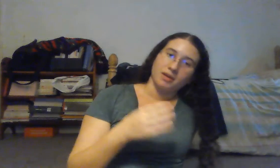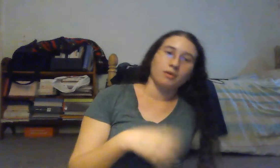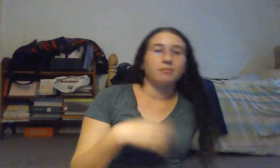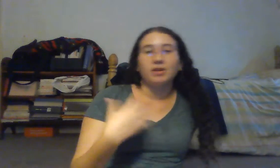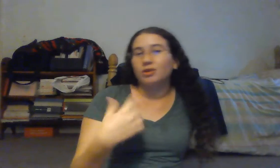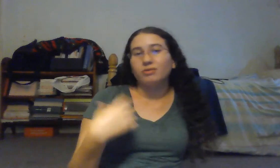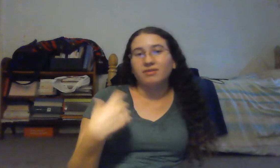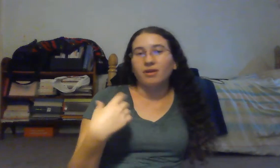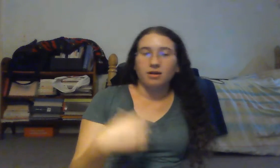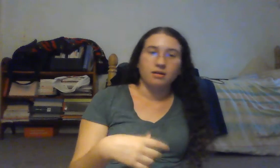Or milk you give her.